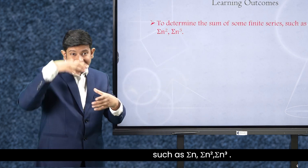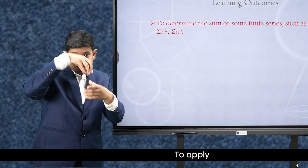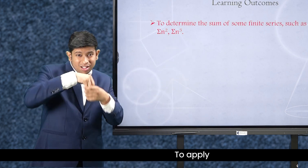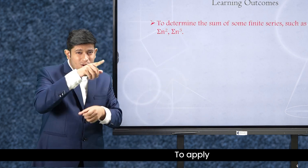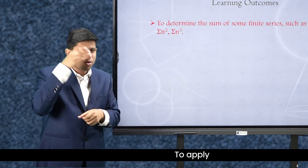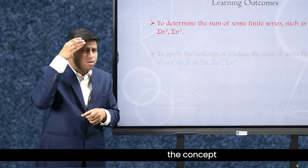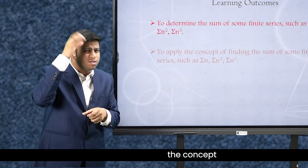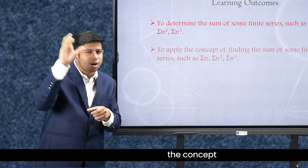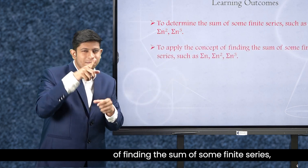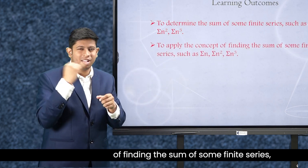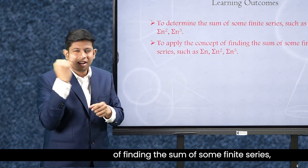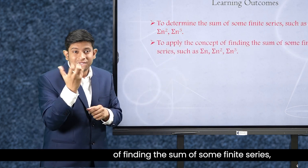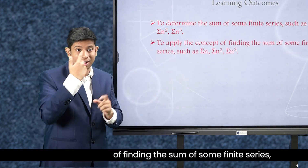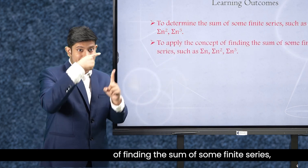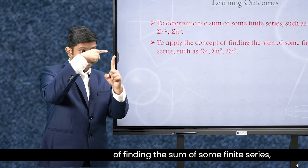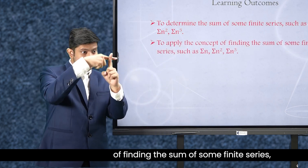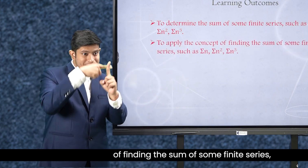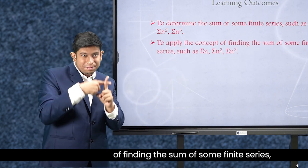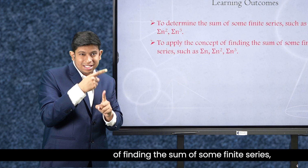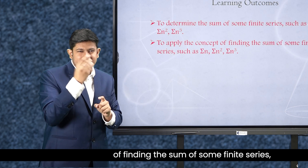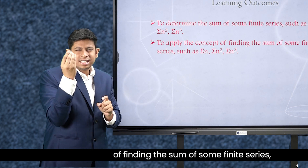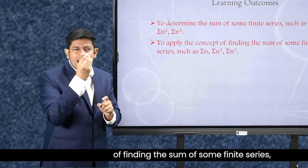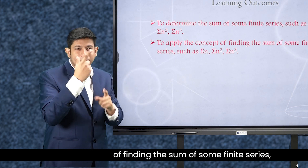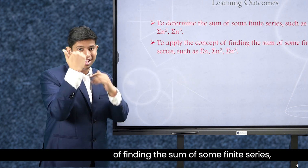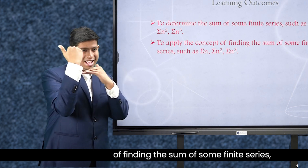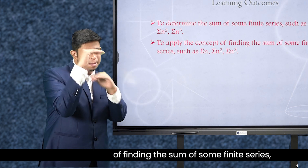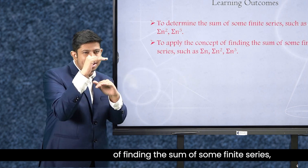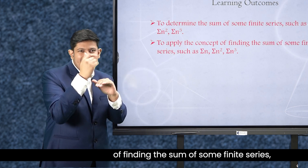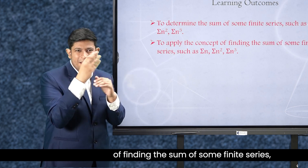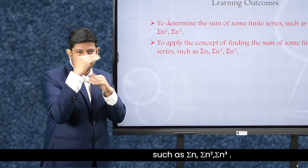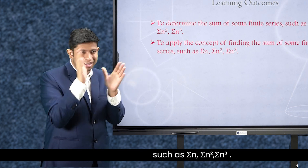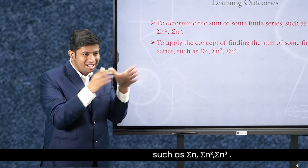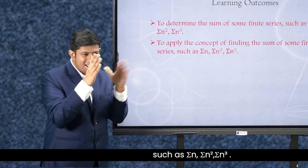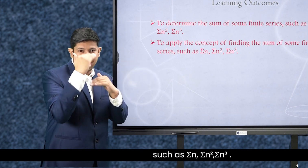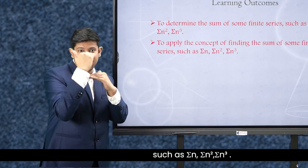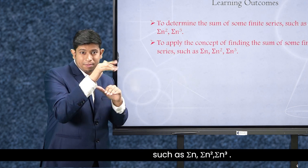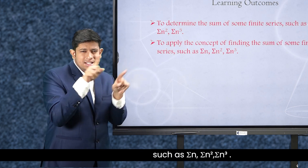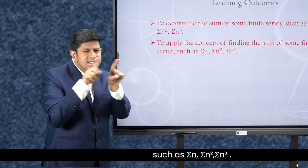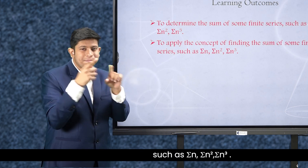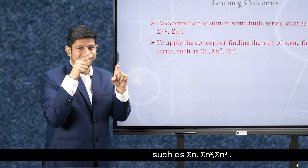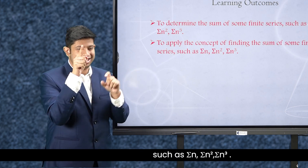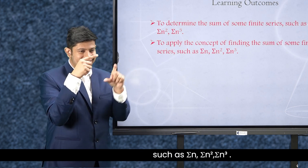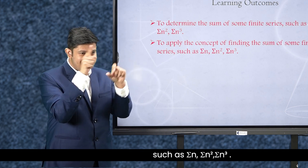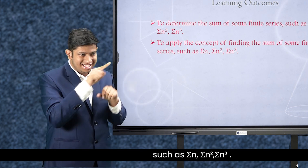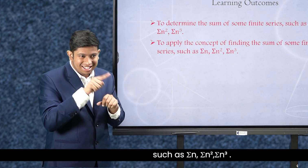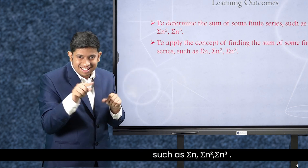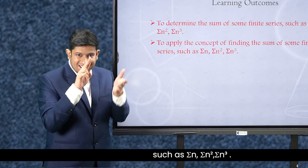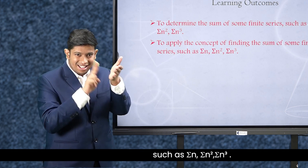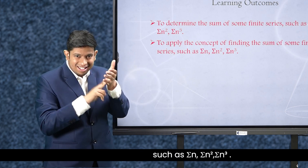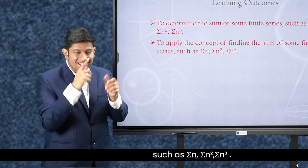To apply the concept of finding the sum of some finite series such as sum of n